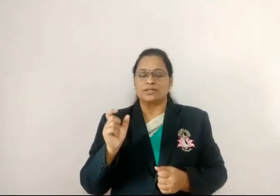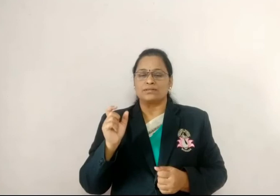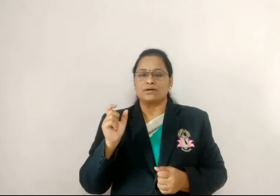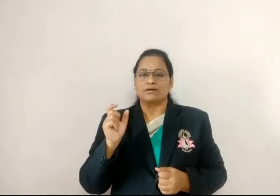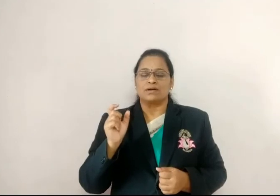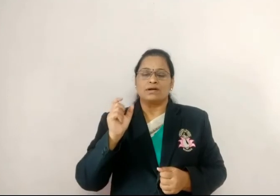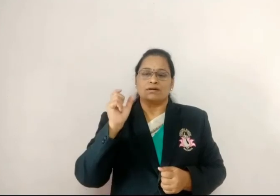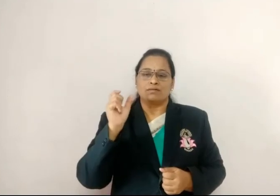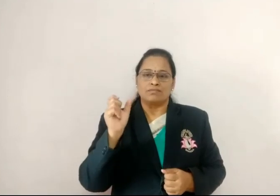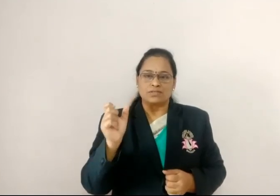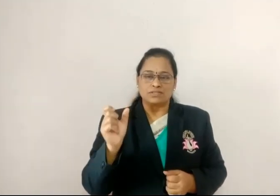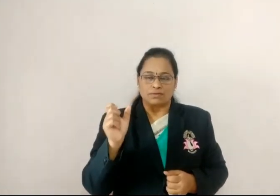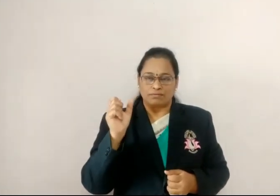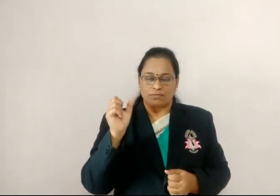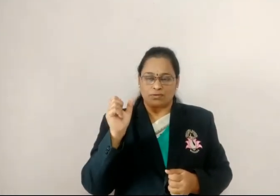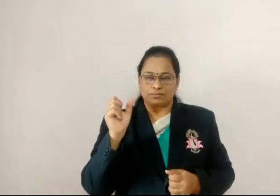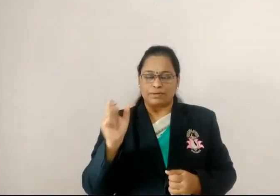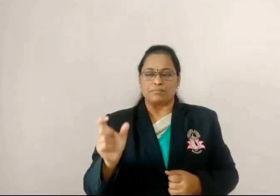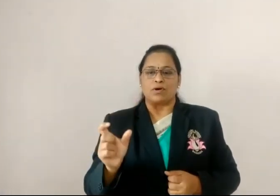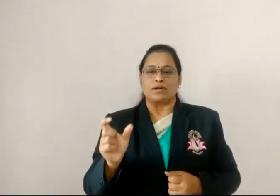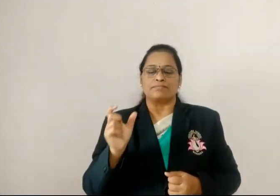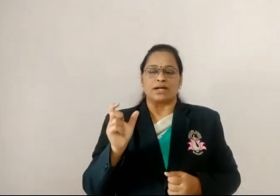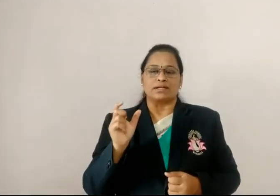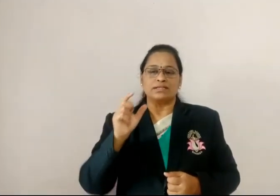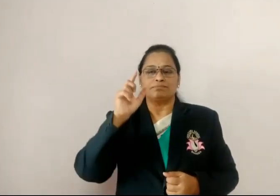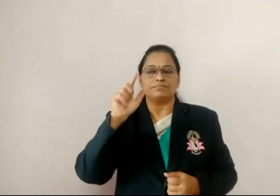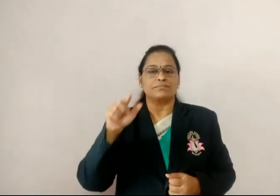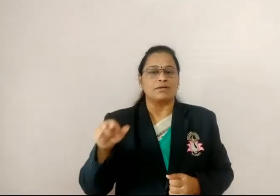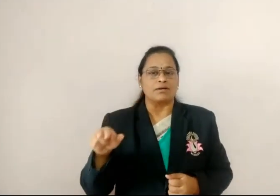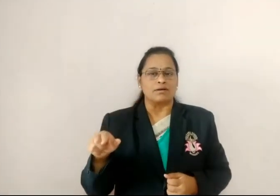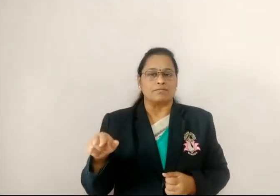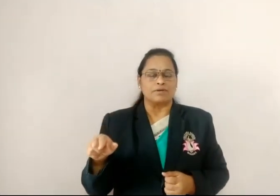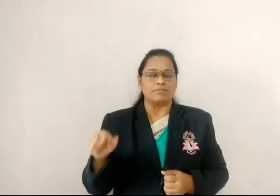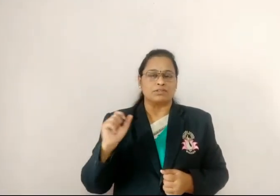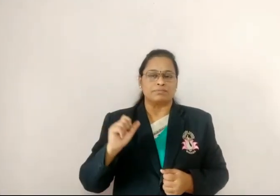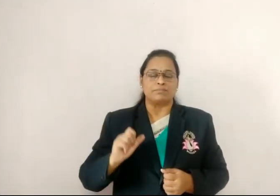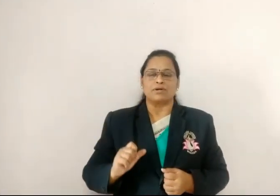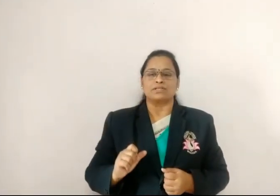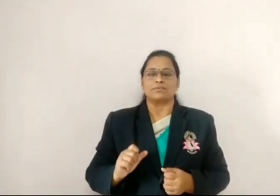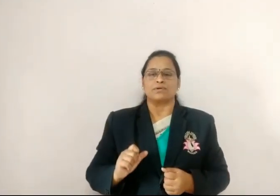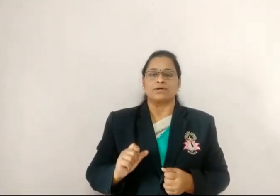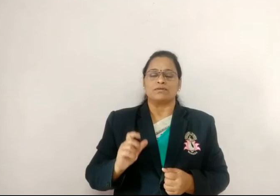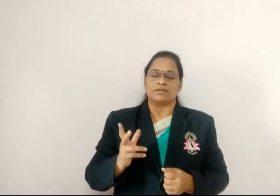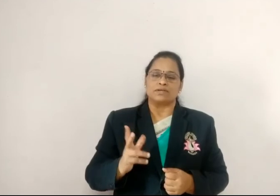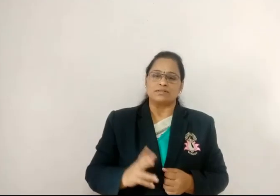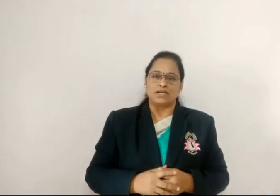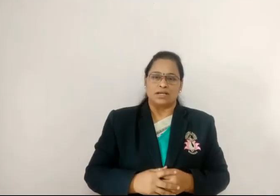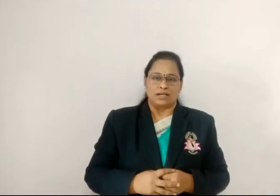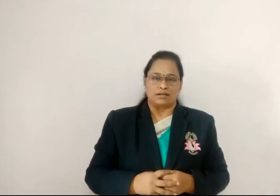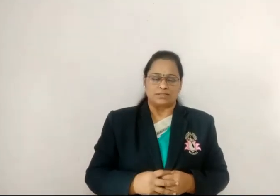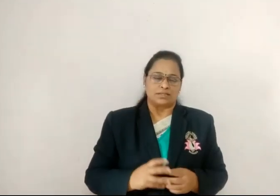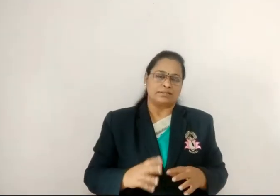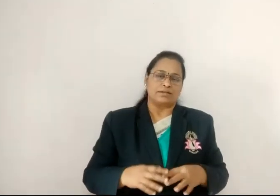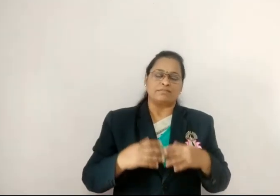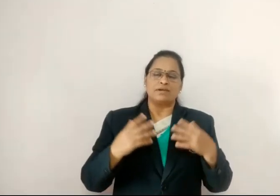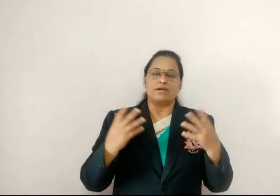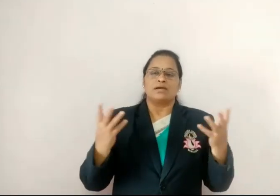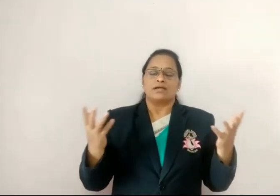the phosphate bond, that is when phosphate bond is broken down, we get energy. Like that way, in